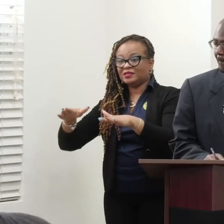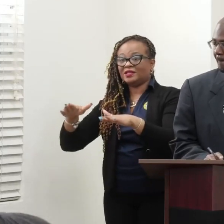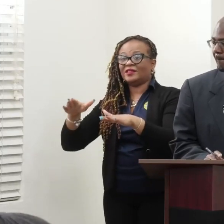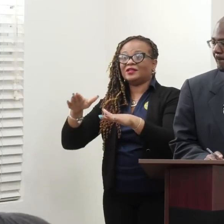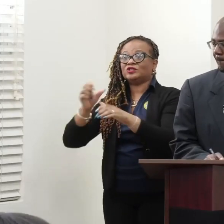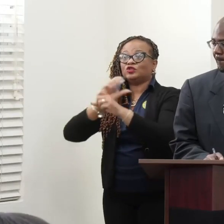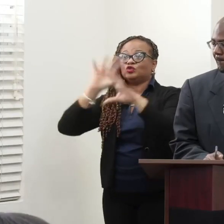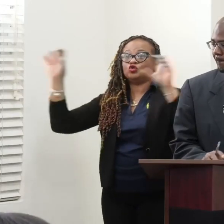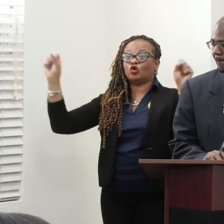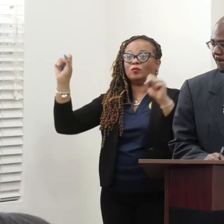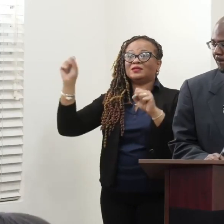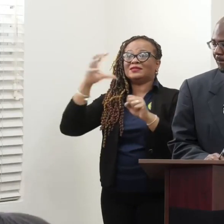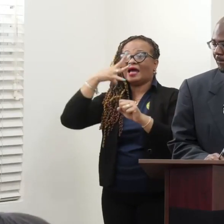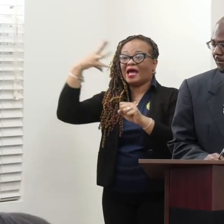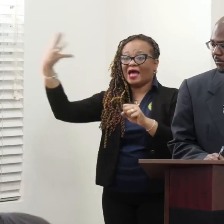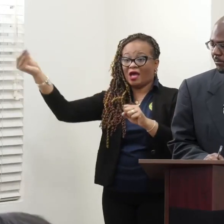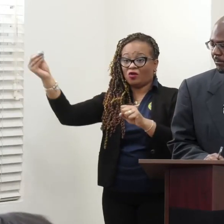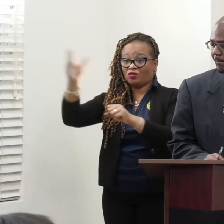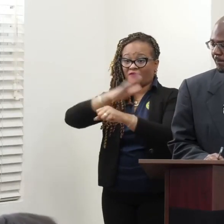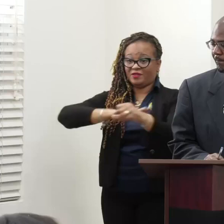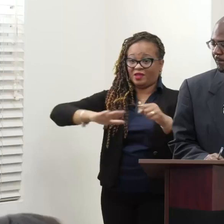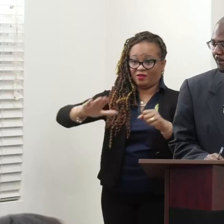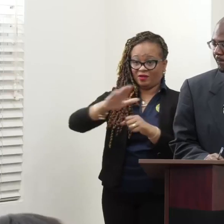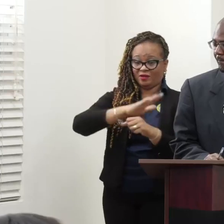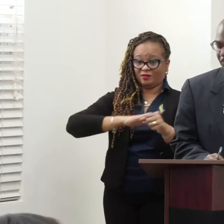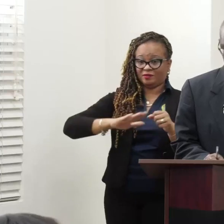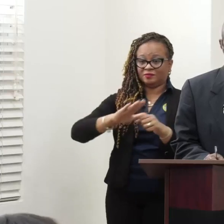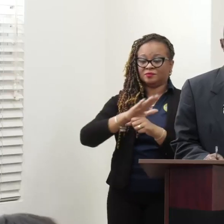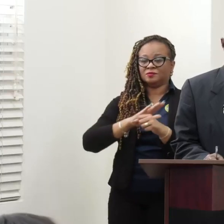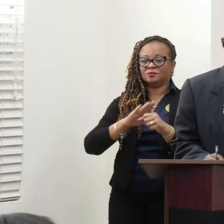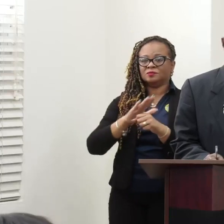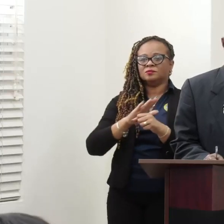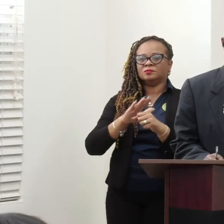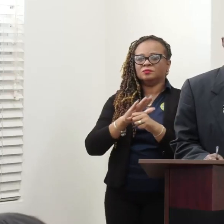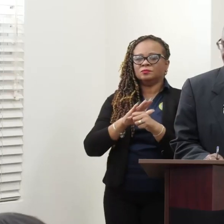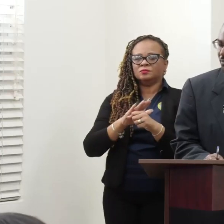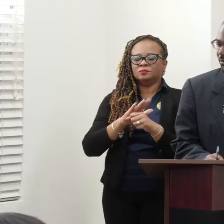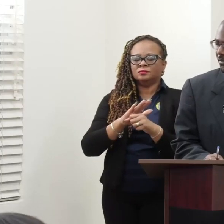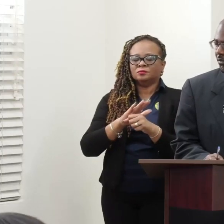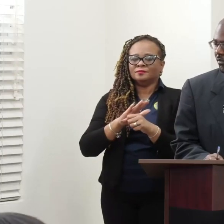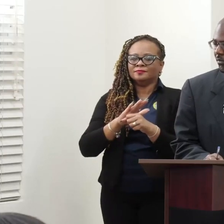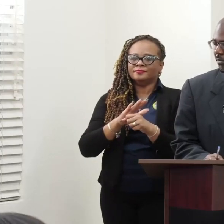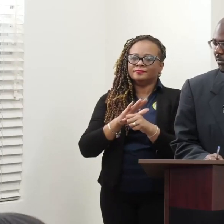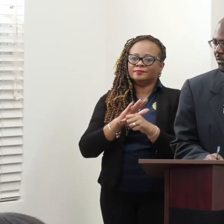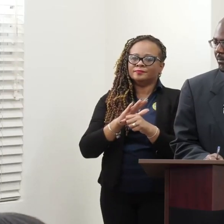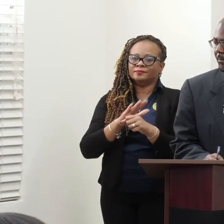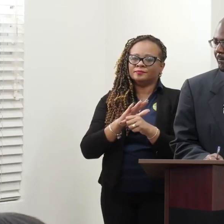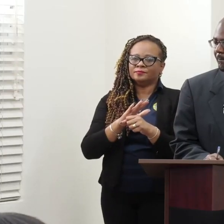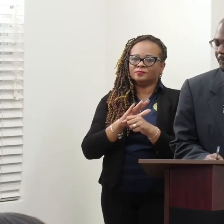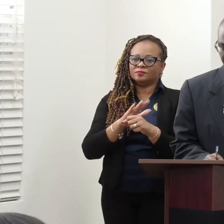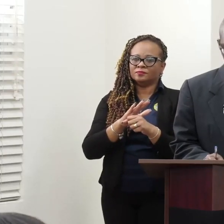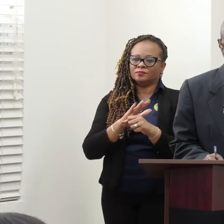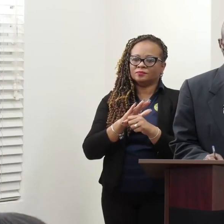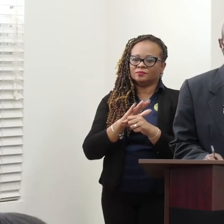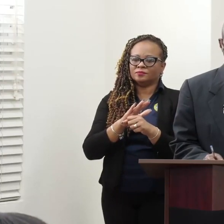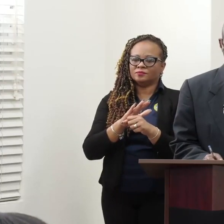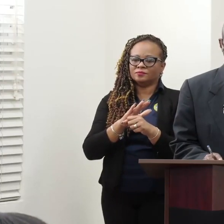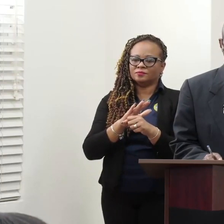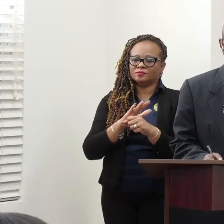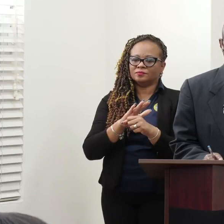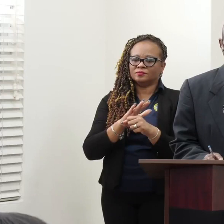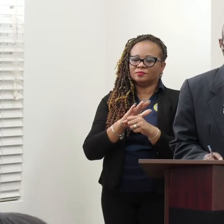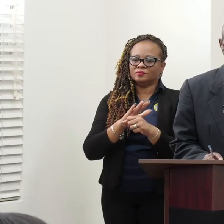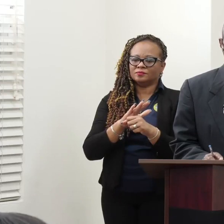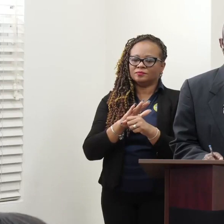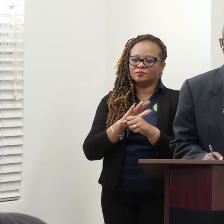area. Yo dit yo connaît tant papi mal dans Freeport, Eleuthera, New Providence avec Andros,